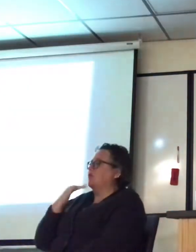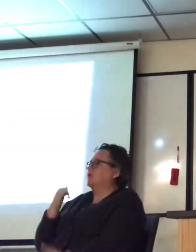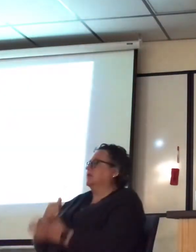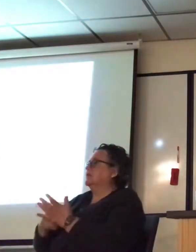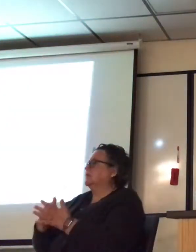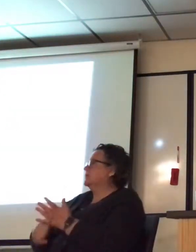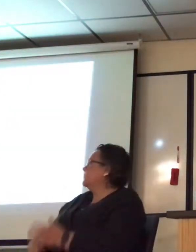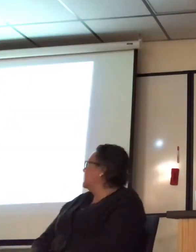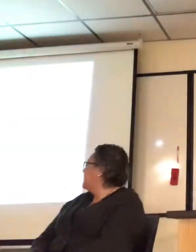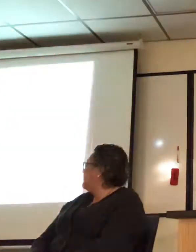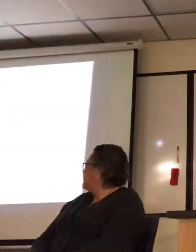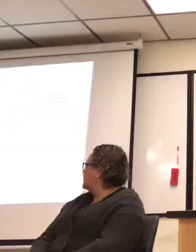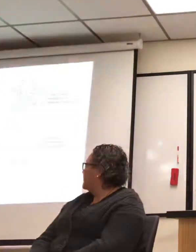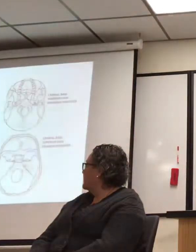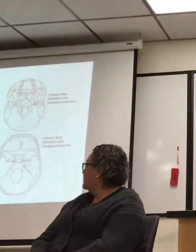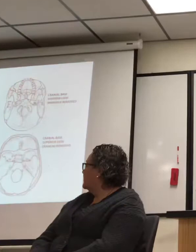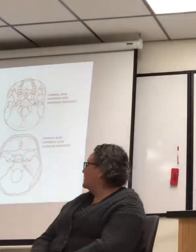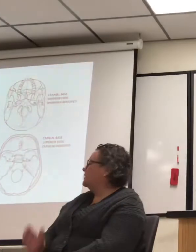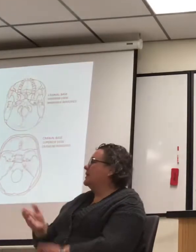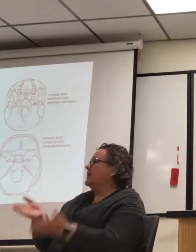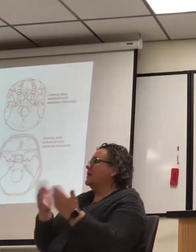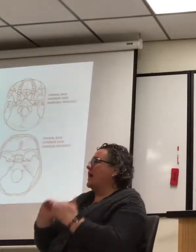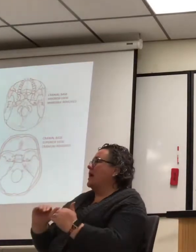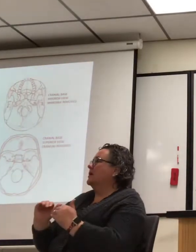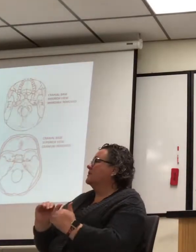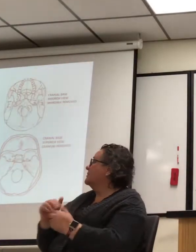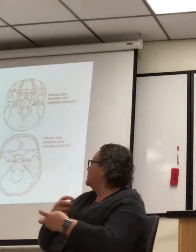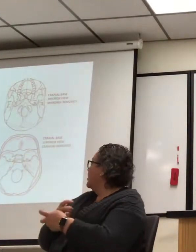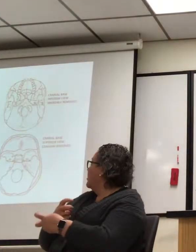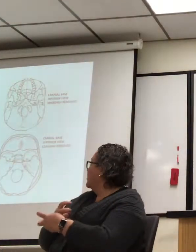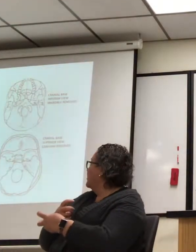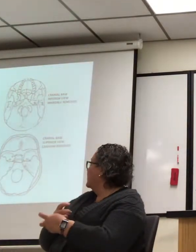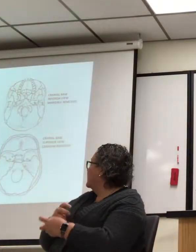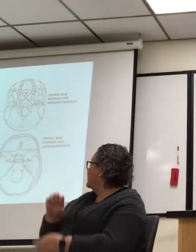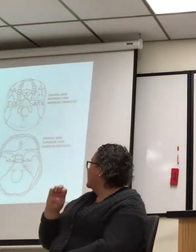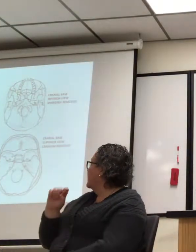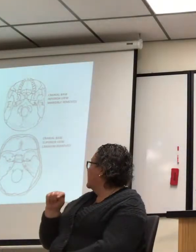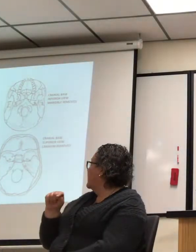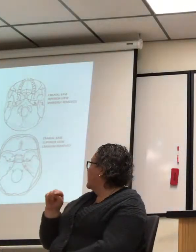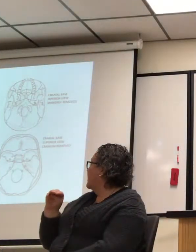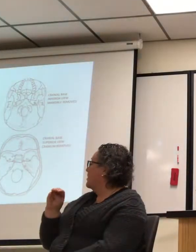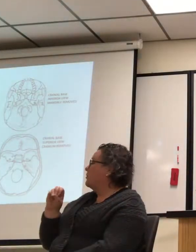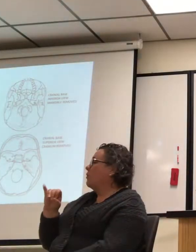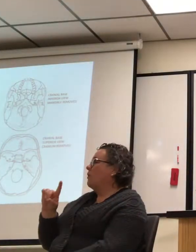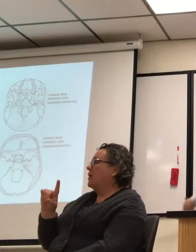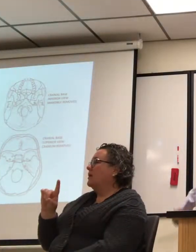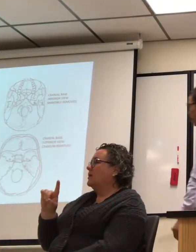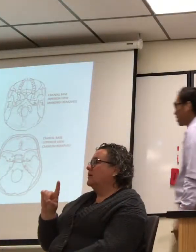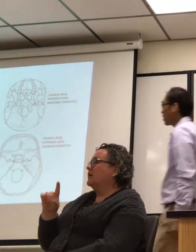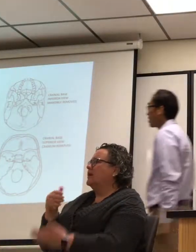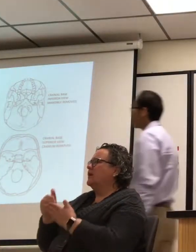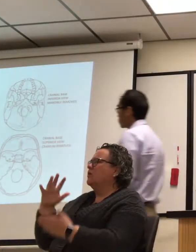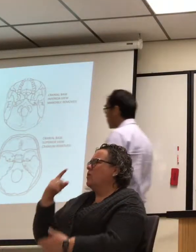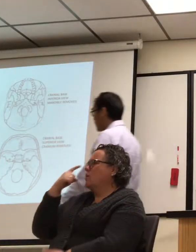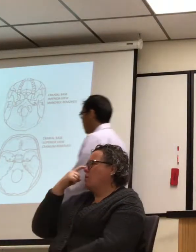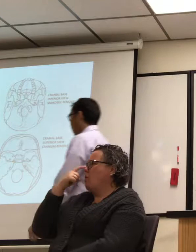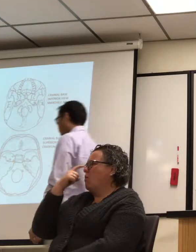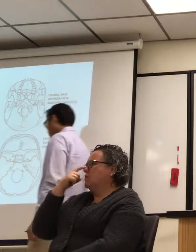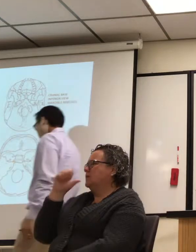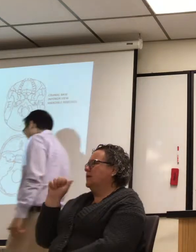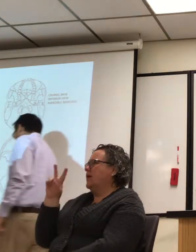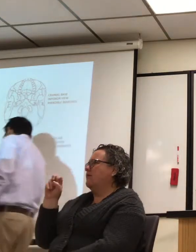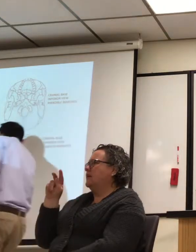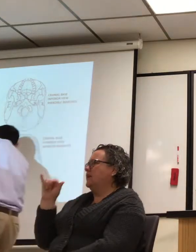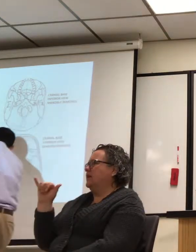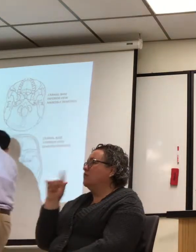Lights on. Okay, next bone is the ethmoid. And it's right around your nose cavity, really